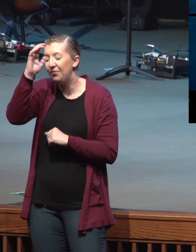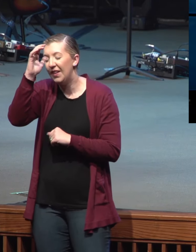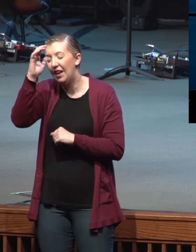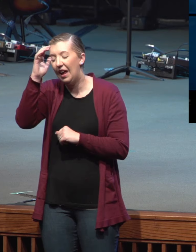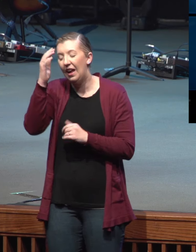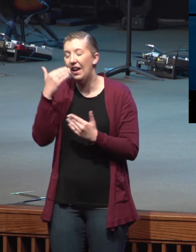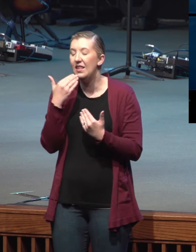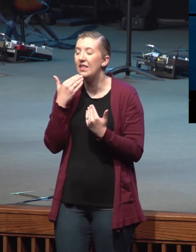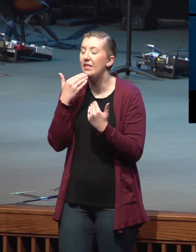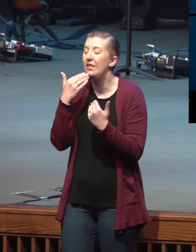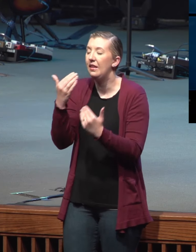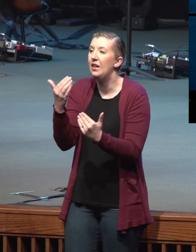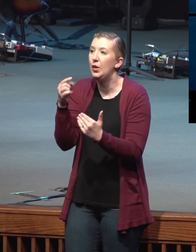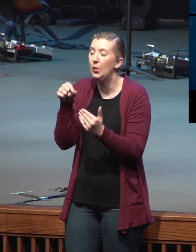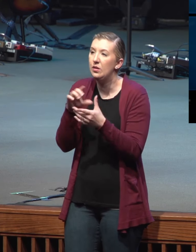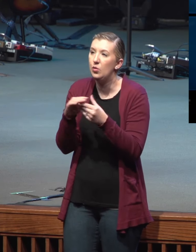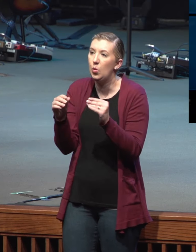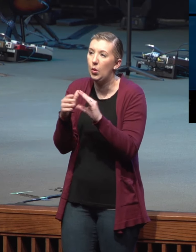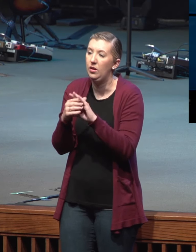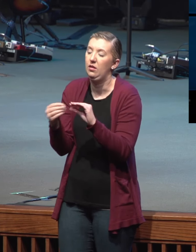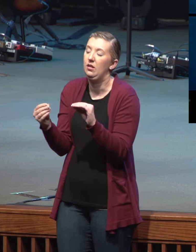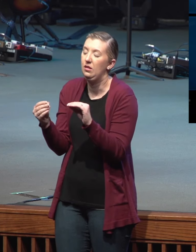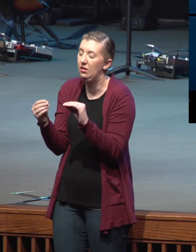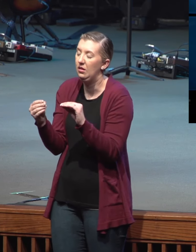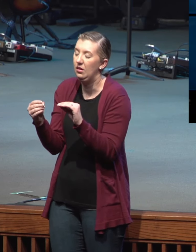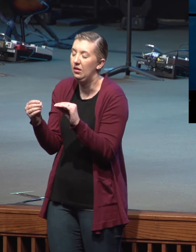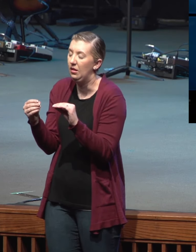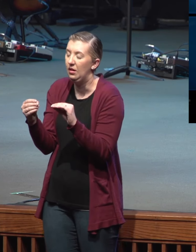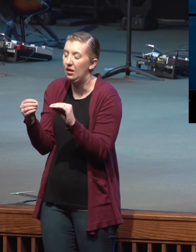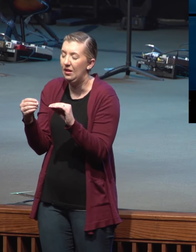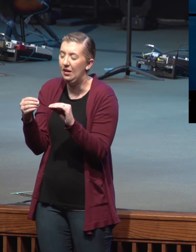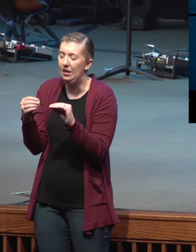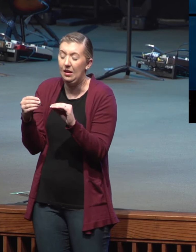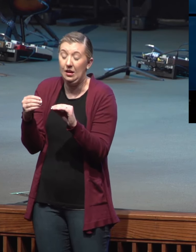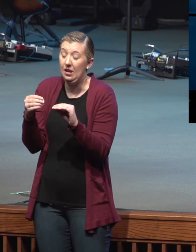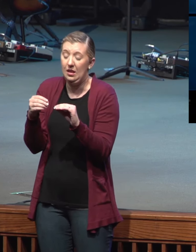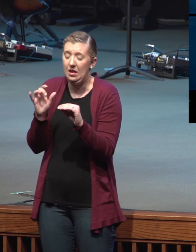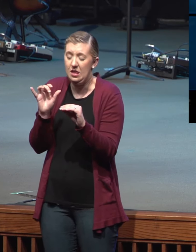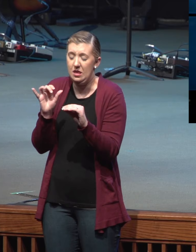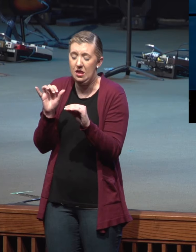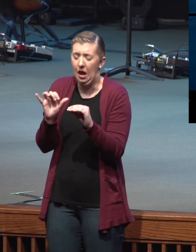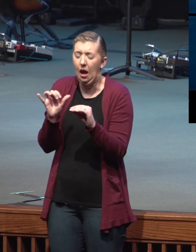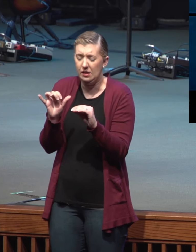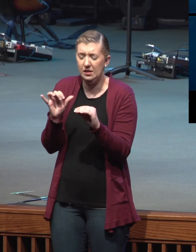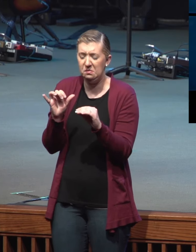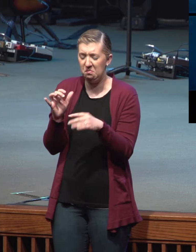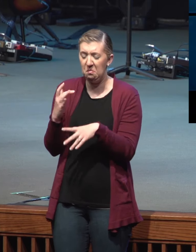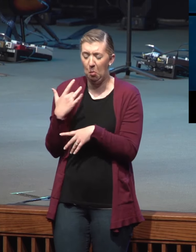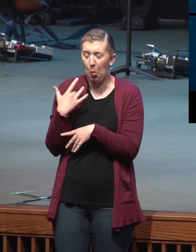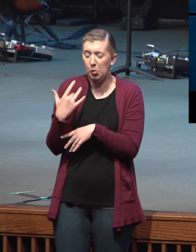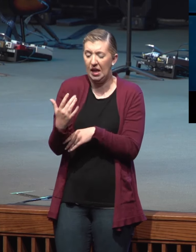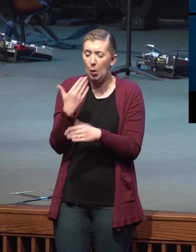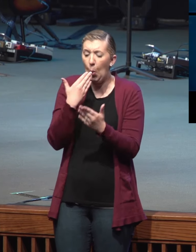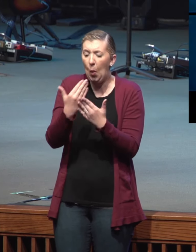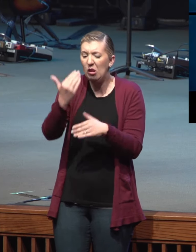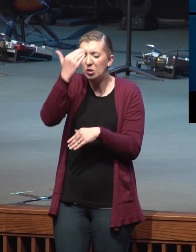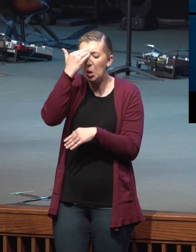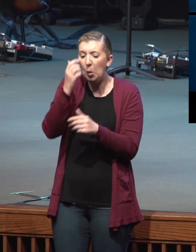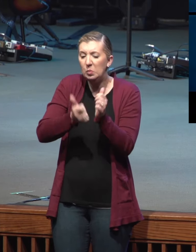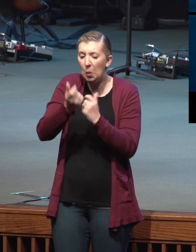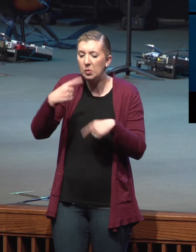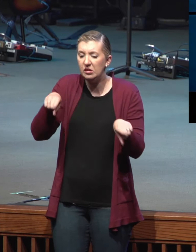I thank you for this story that is most likely well known to the majority of